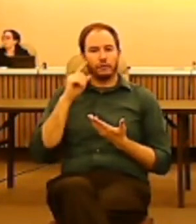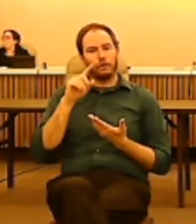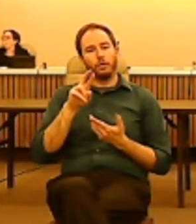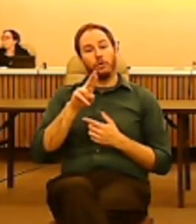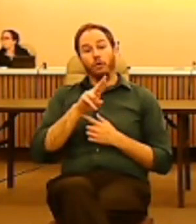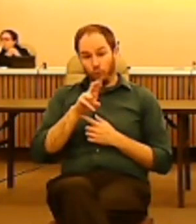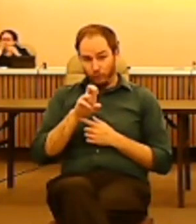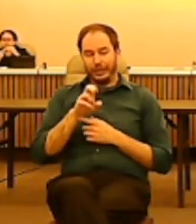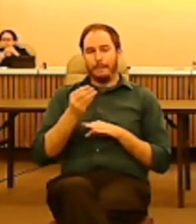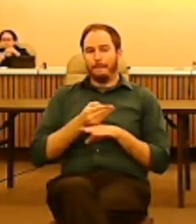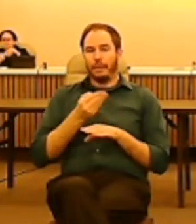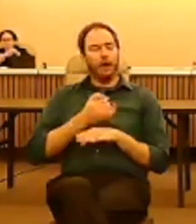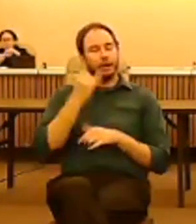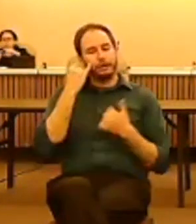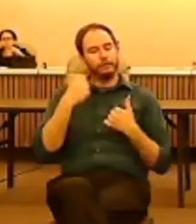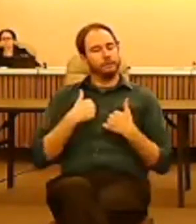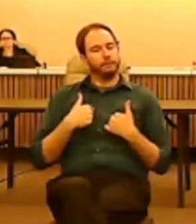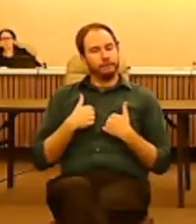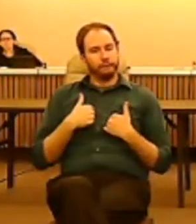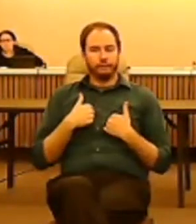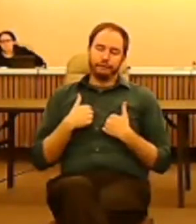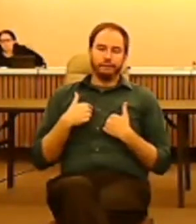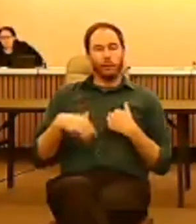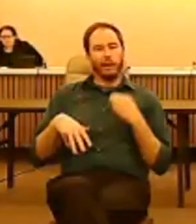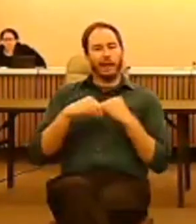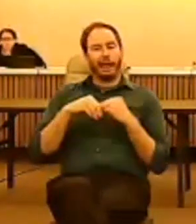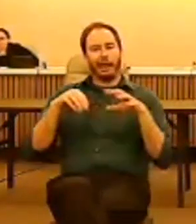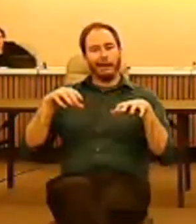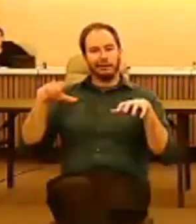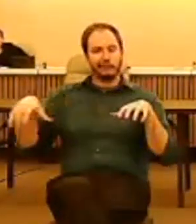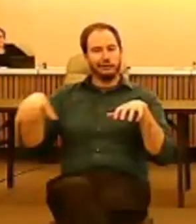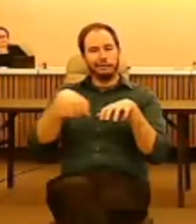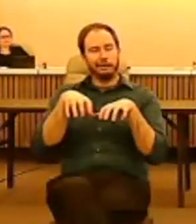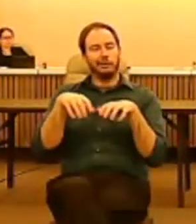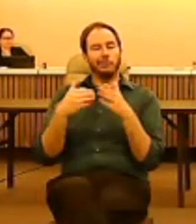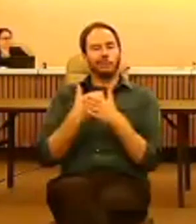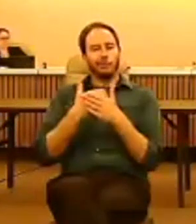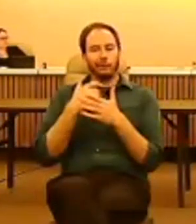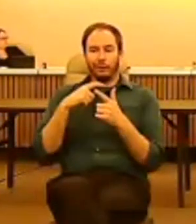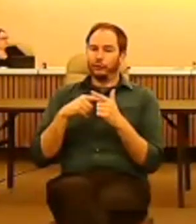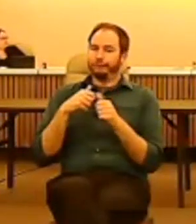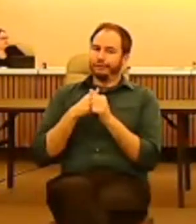remodels. So if I am doing, I'm adding an extension and I have to meet the new code,